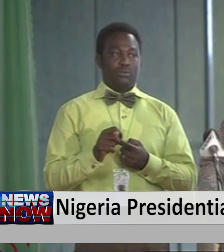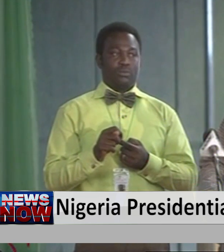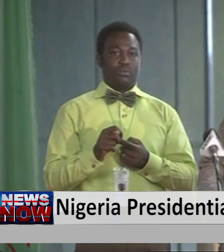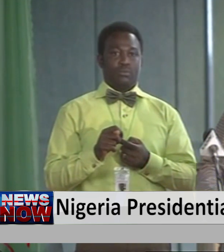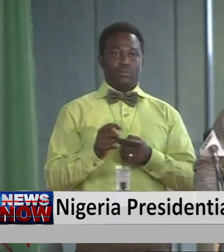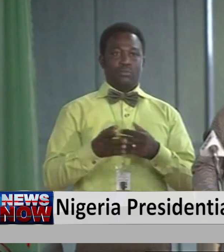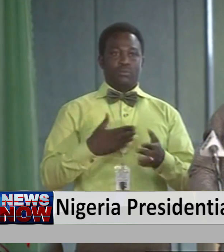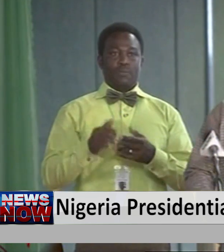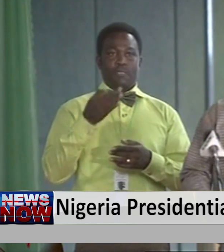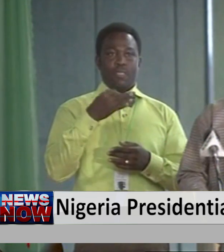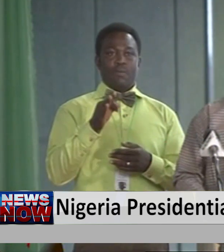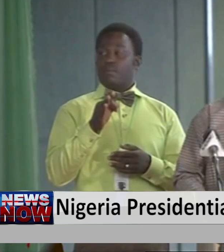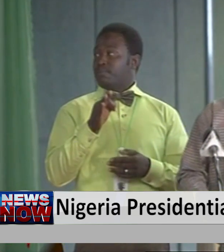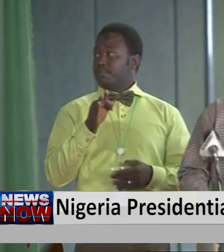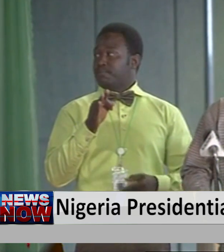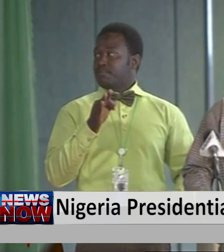cases of